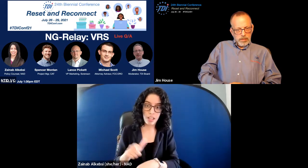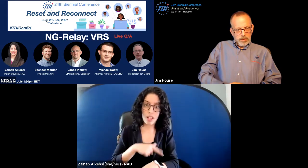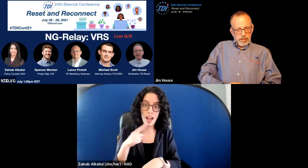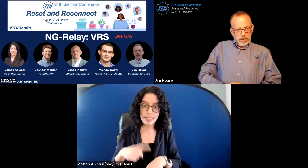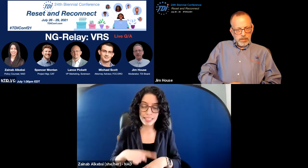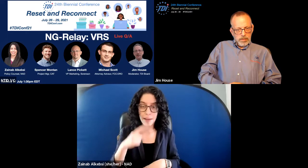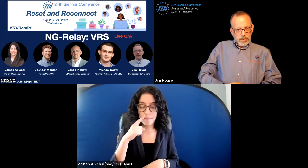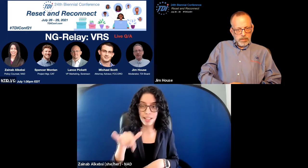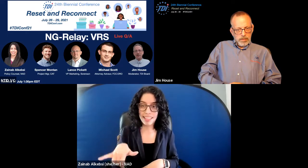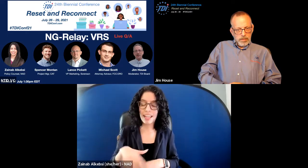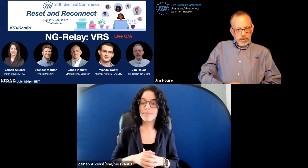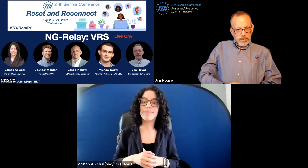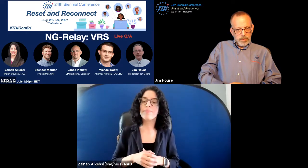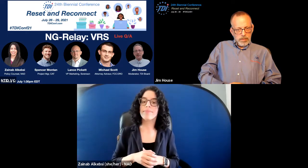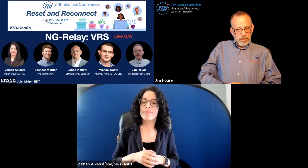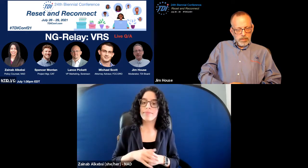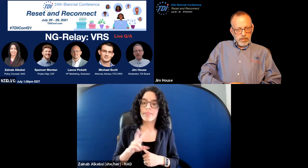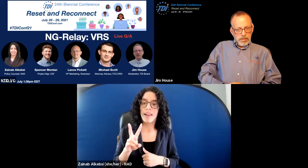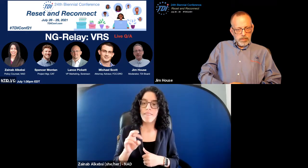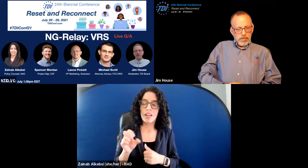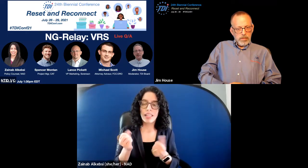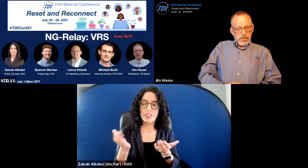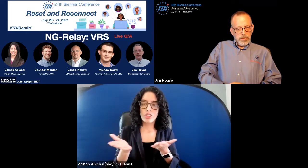And we've been waiting for a long time for that.